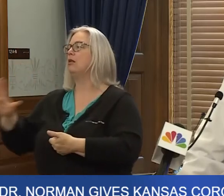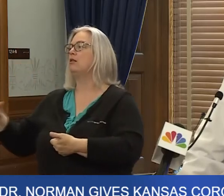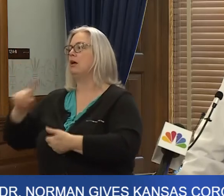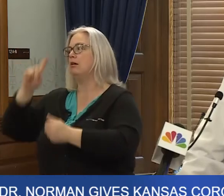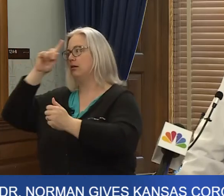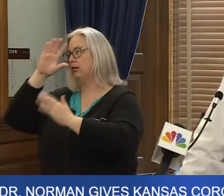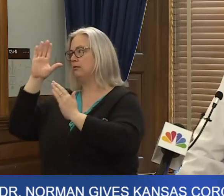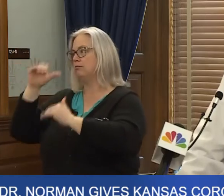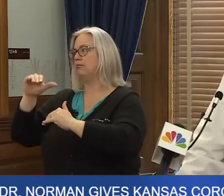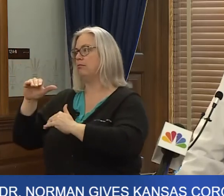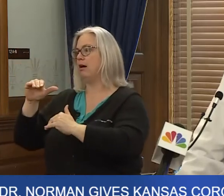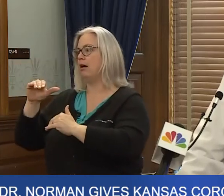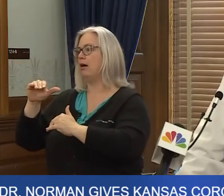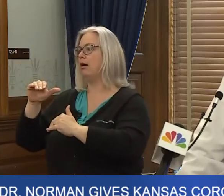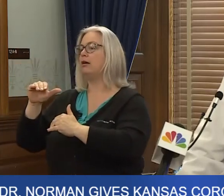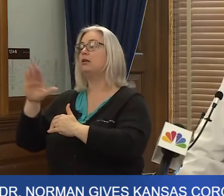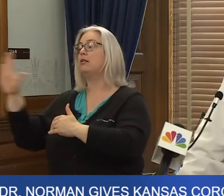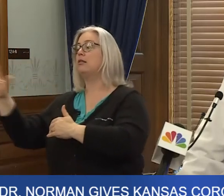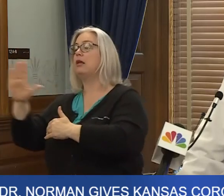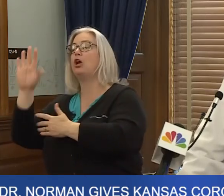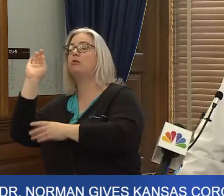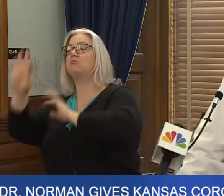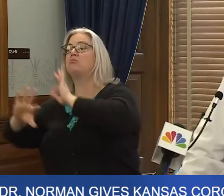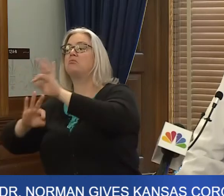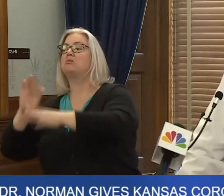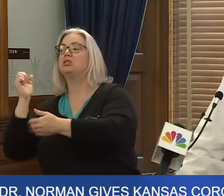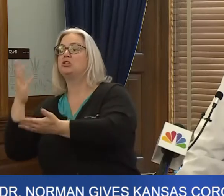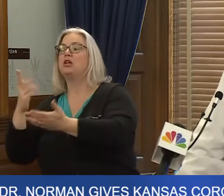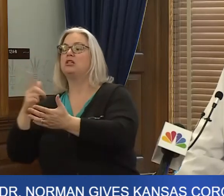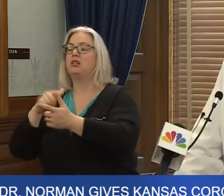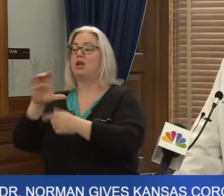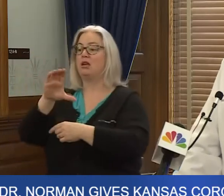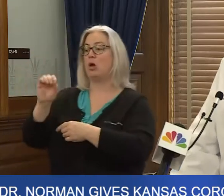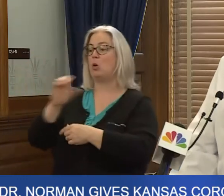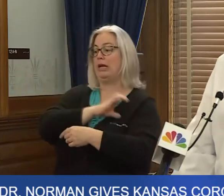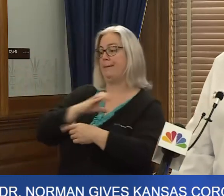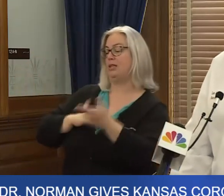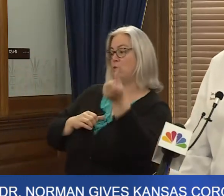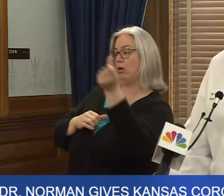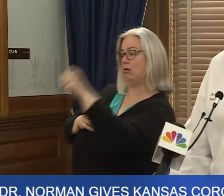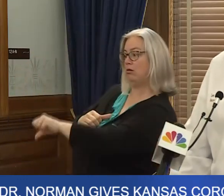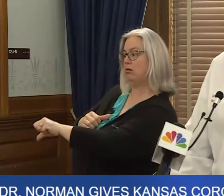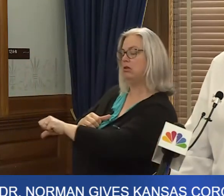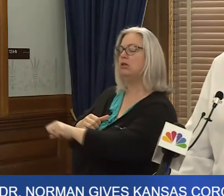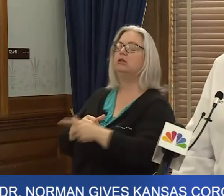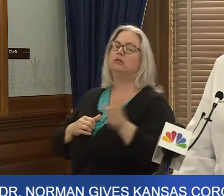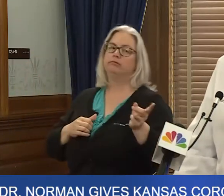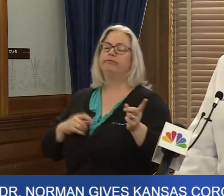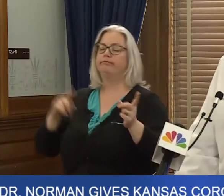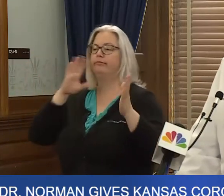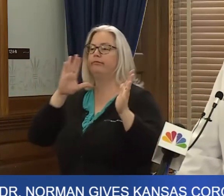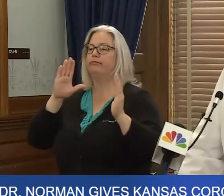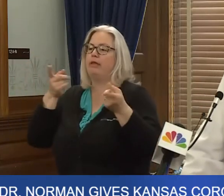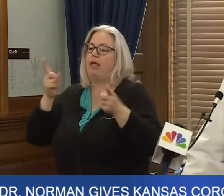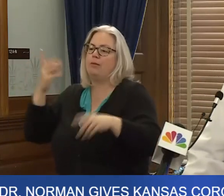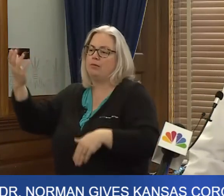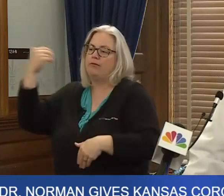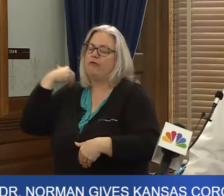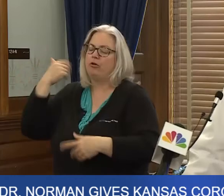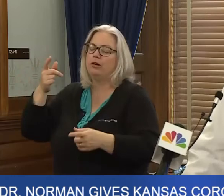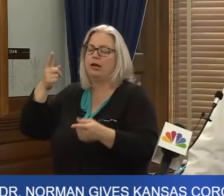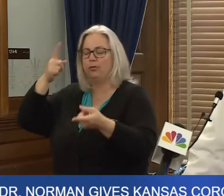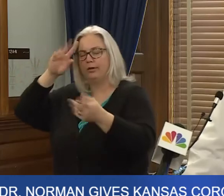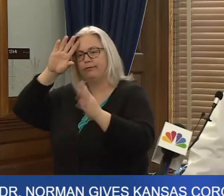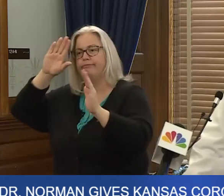their suggestions rejected by the county commission? That's happened before, and I anticipate, and they anticipate that it'll